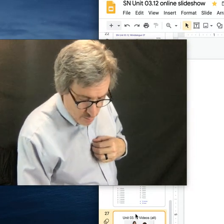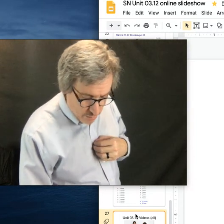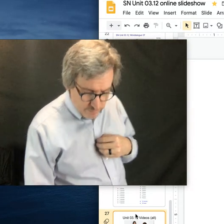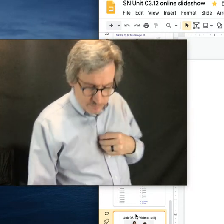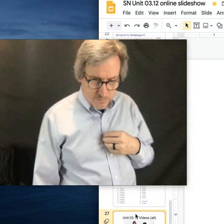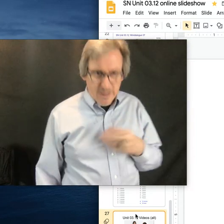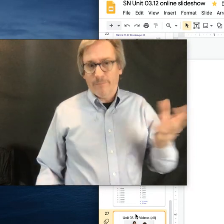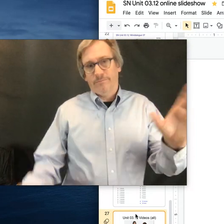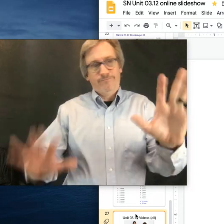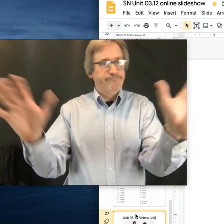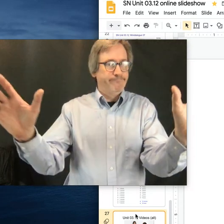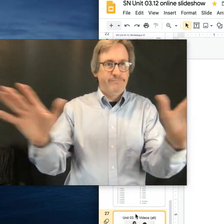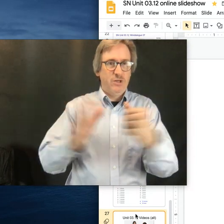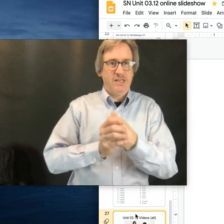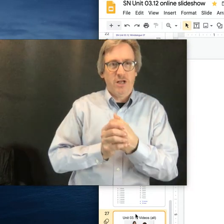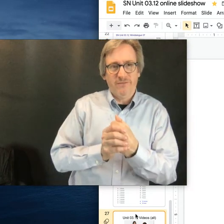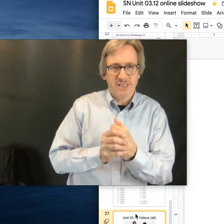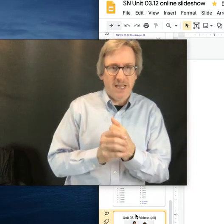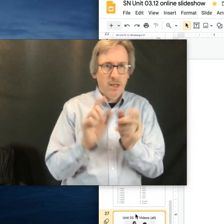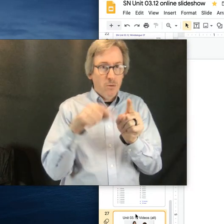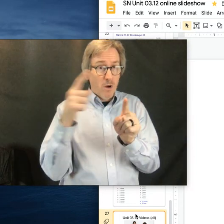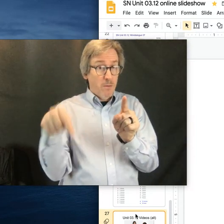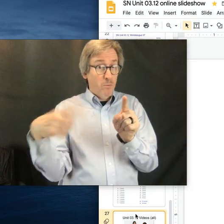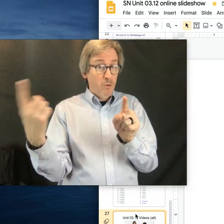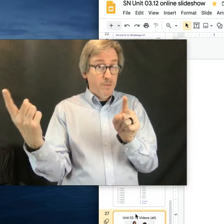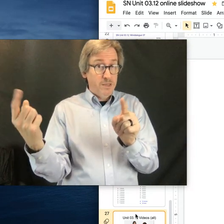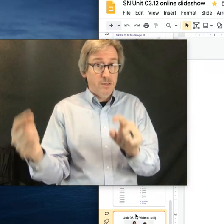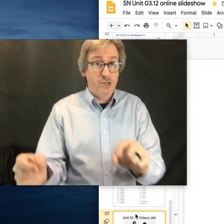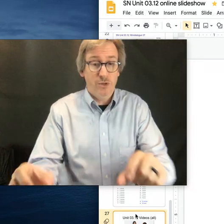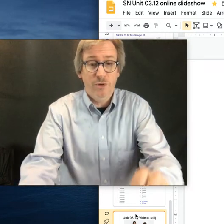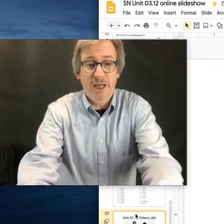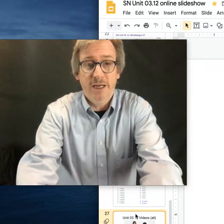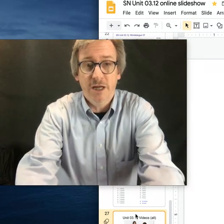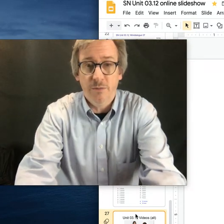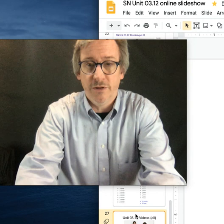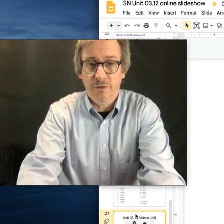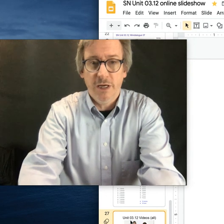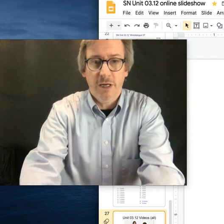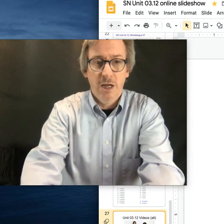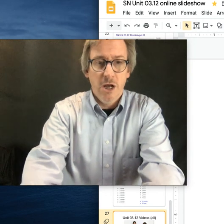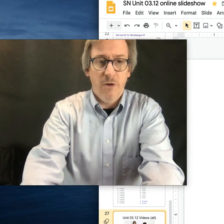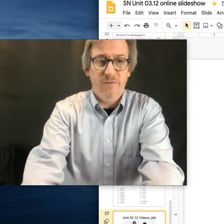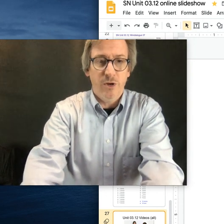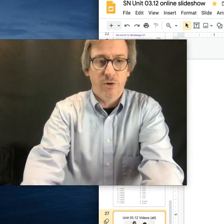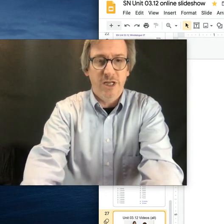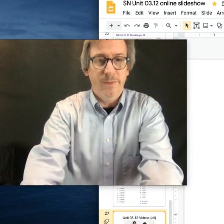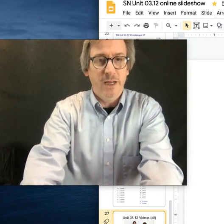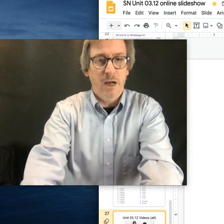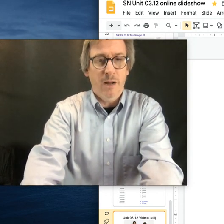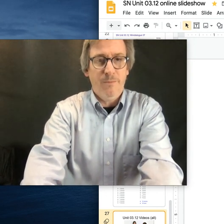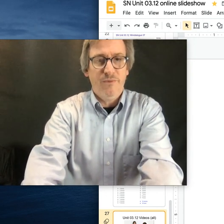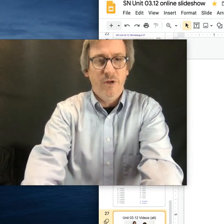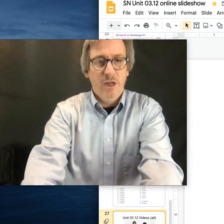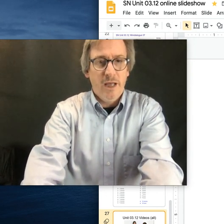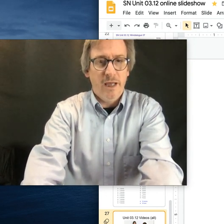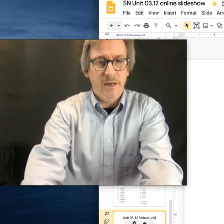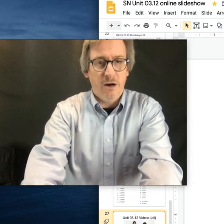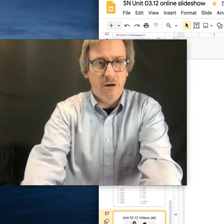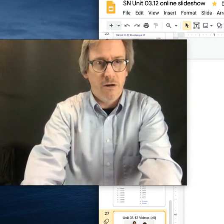I will, yeah. So that's all I have to say. We'll be soon getting done with 3. Hopefully you are keeping